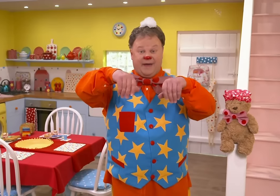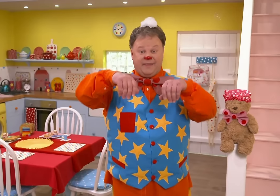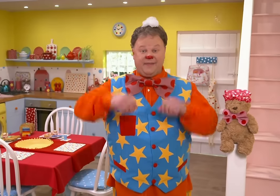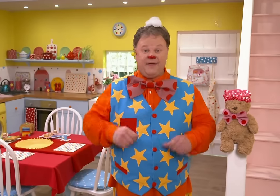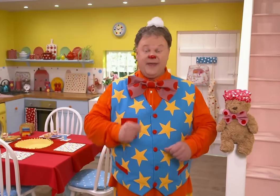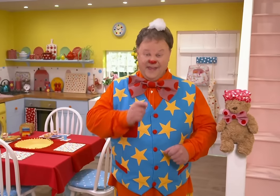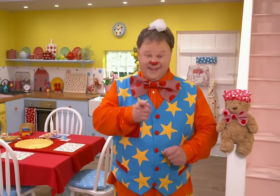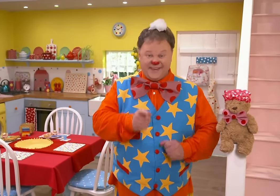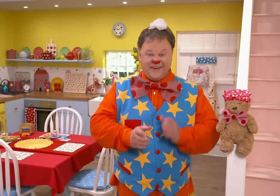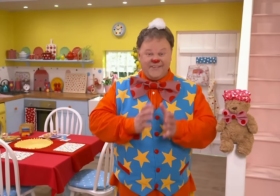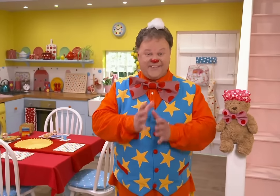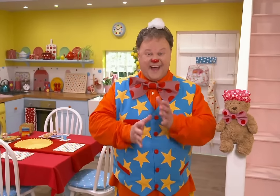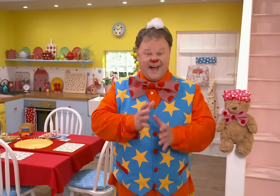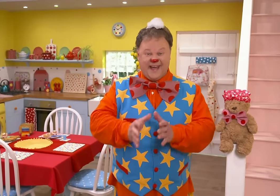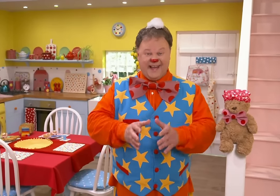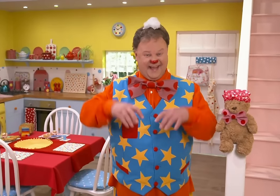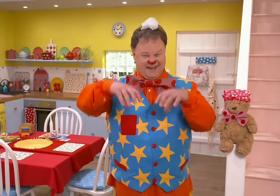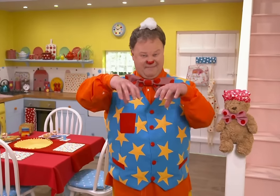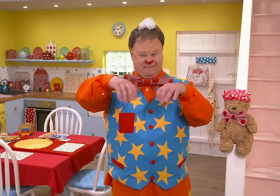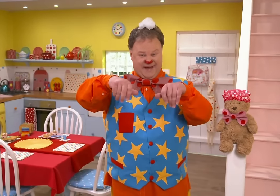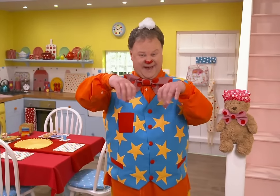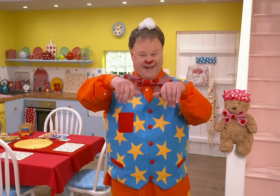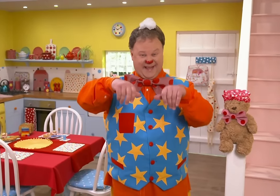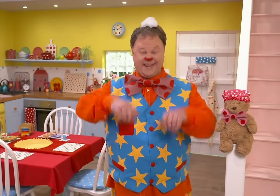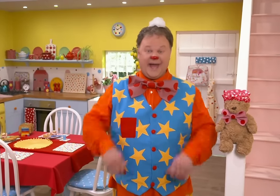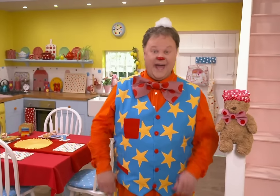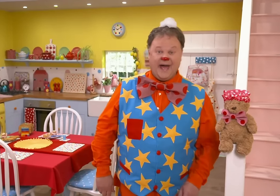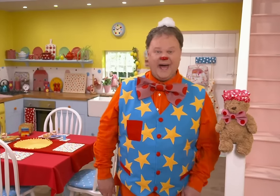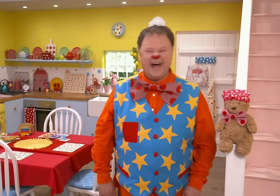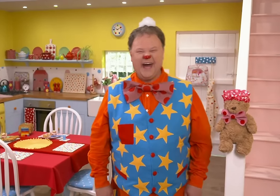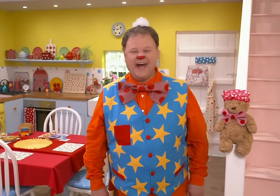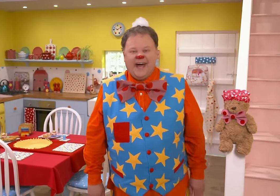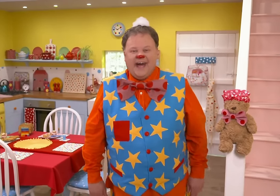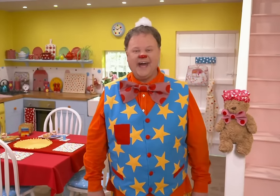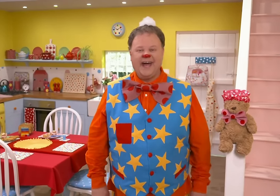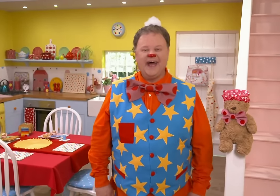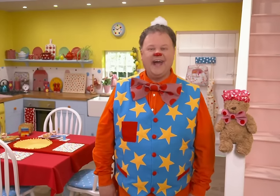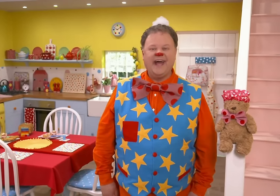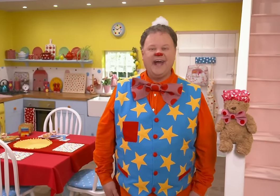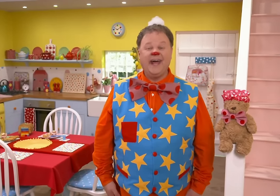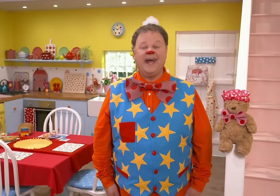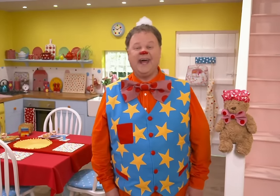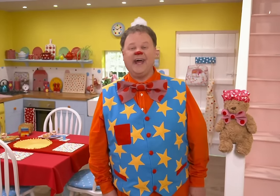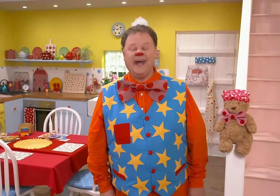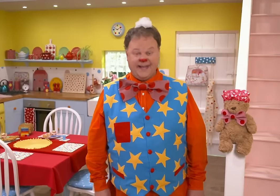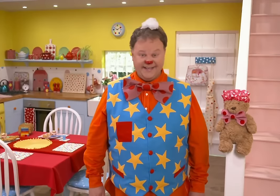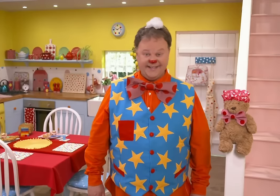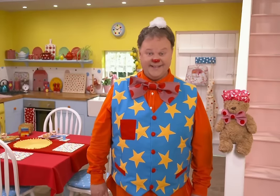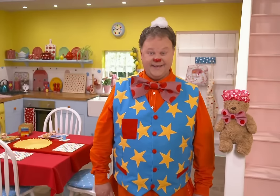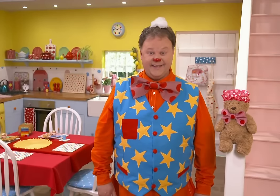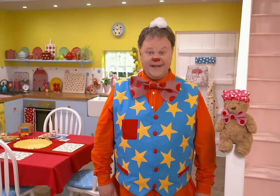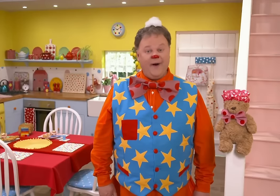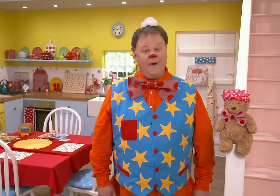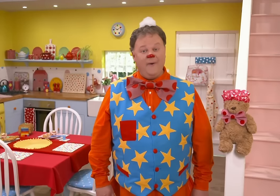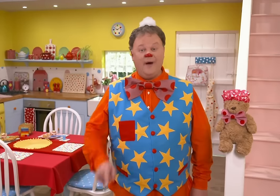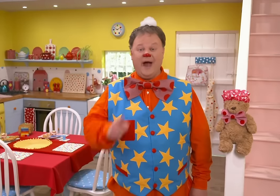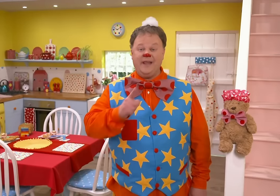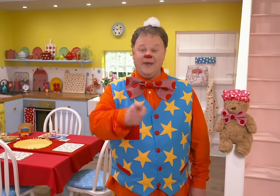Bath. You sign. Bath. Thank you, Mr. Tumble. You're our friend. Oh, and